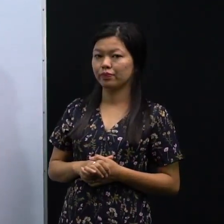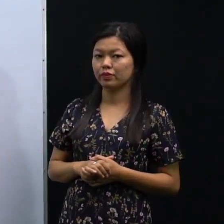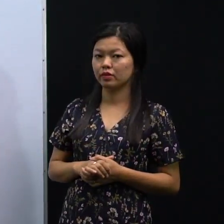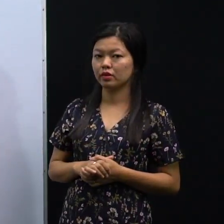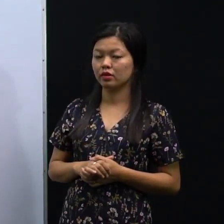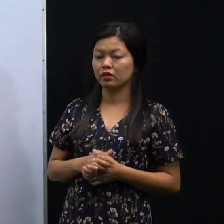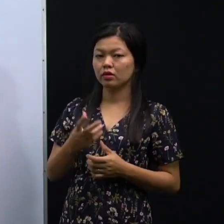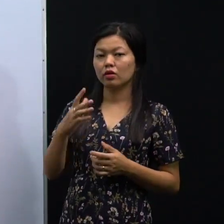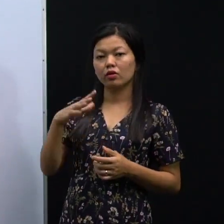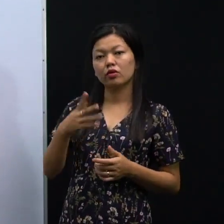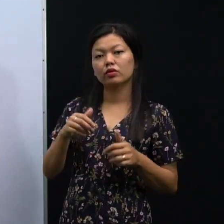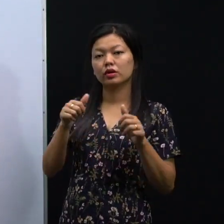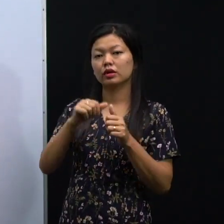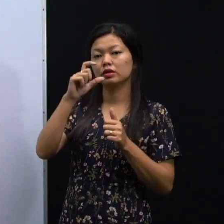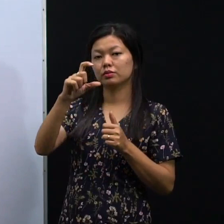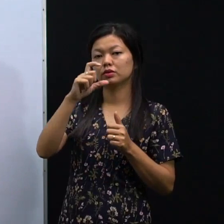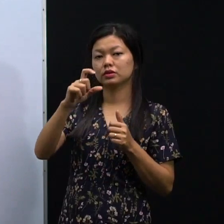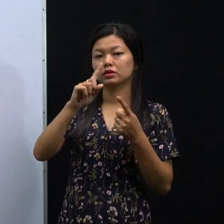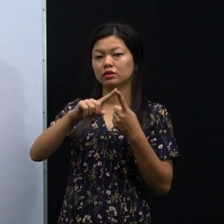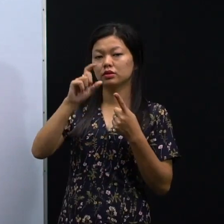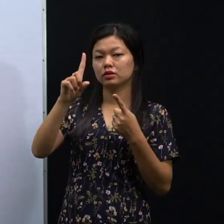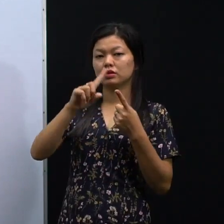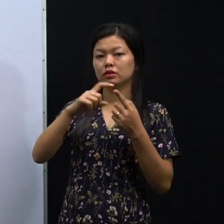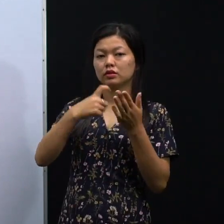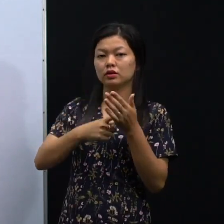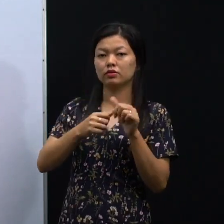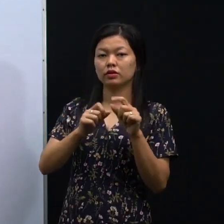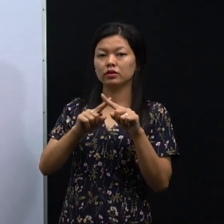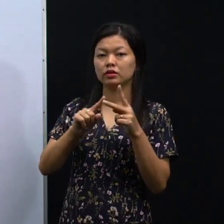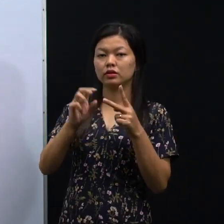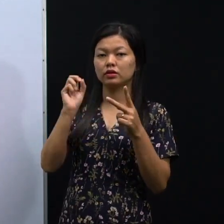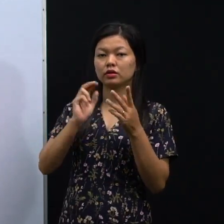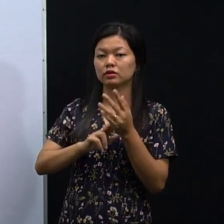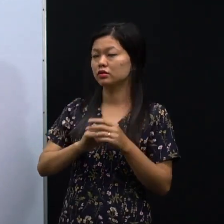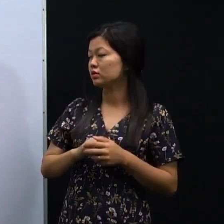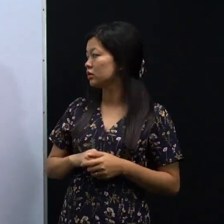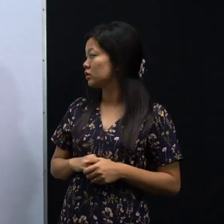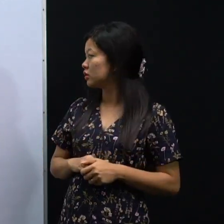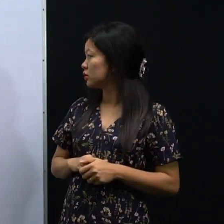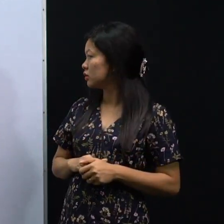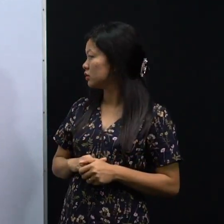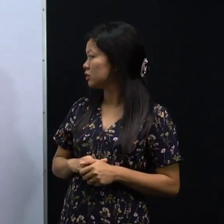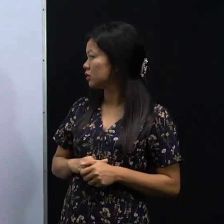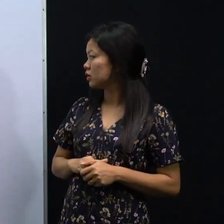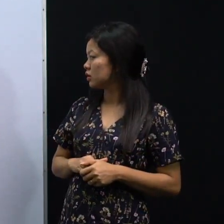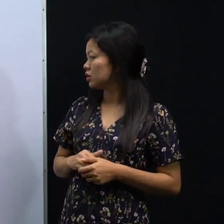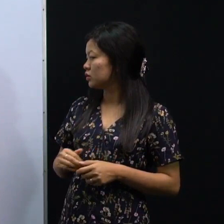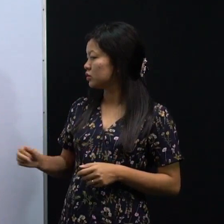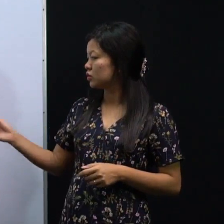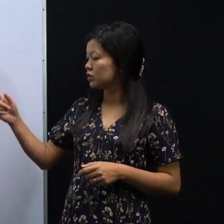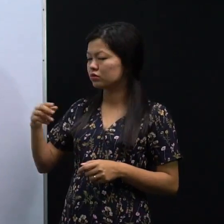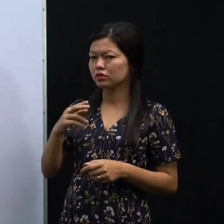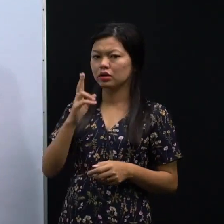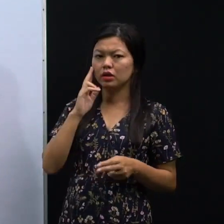That means at some point of time it will get tired and it will fall in this nucleus, right? So this does not make sense. So